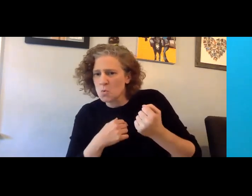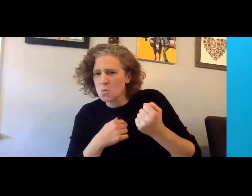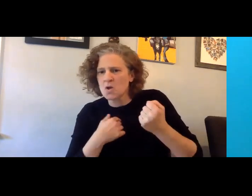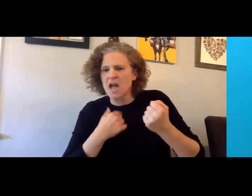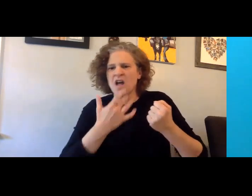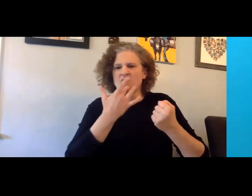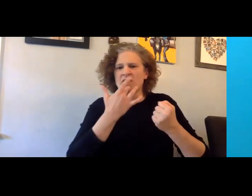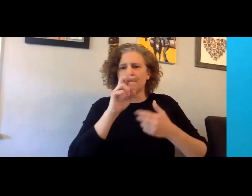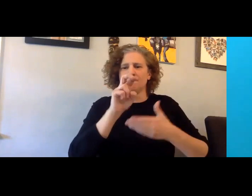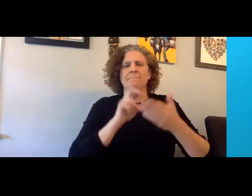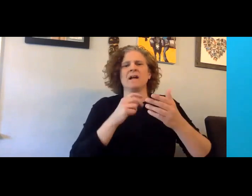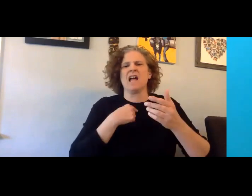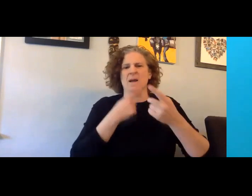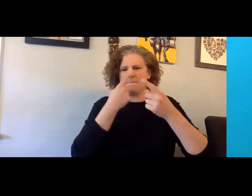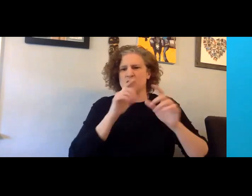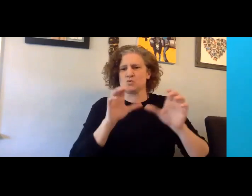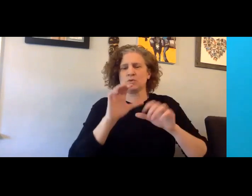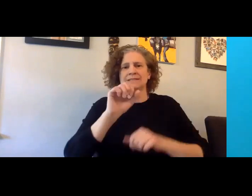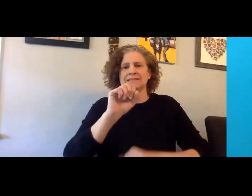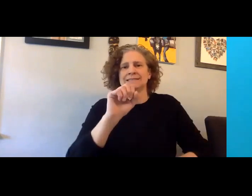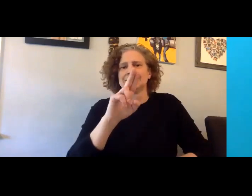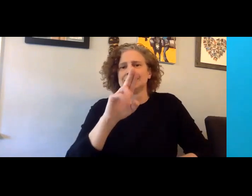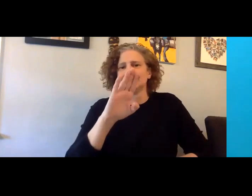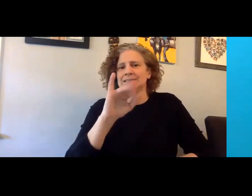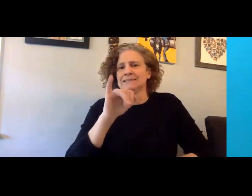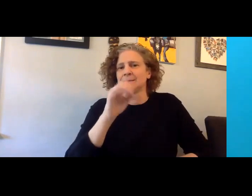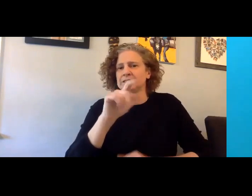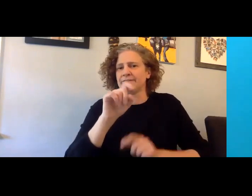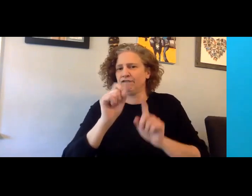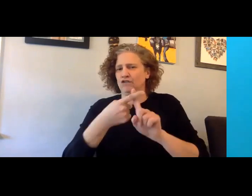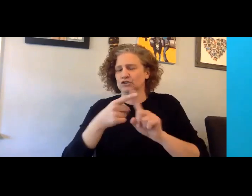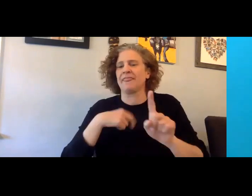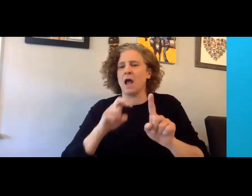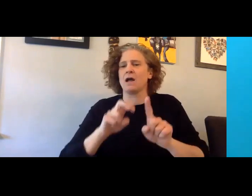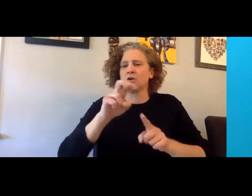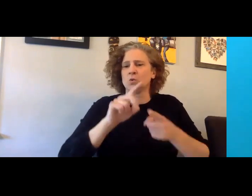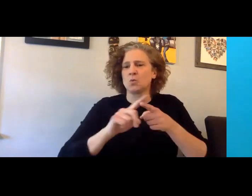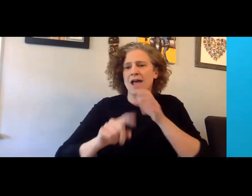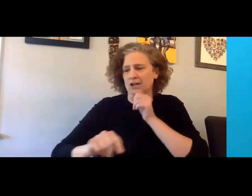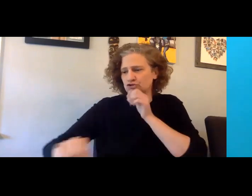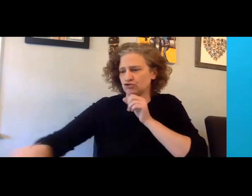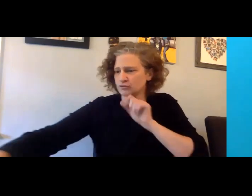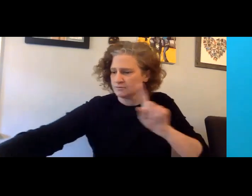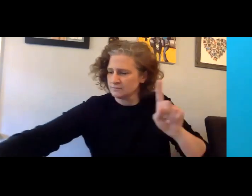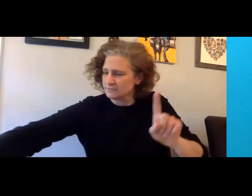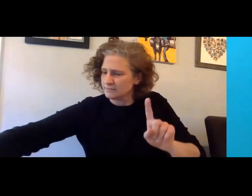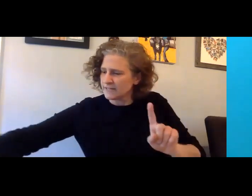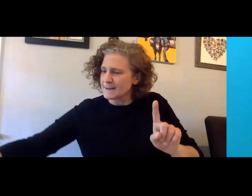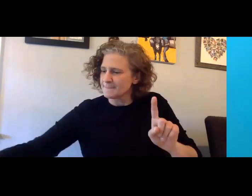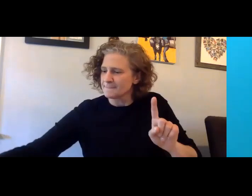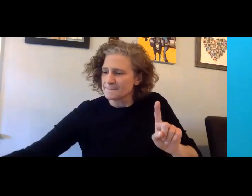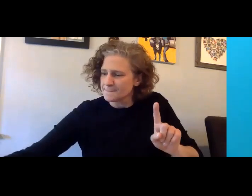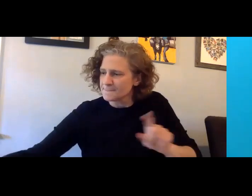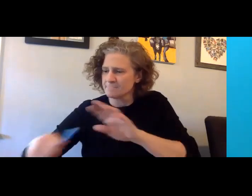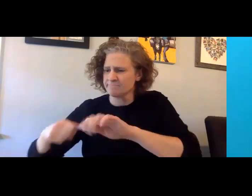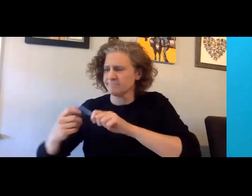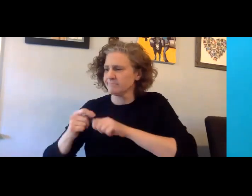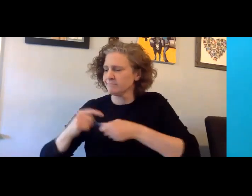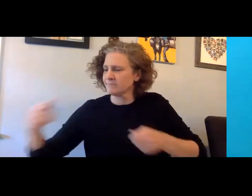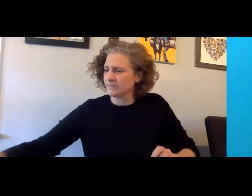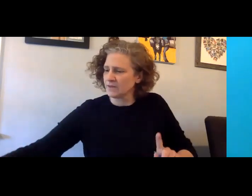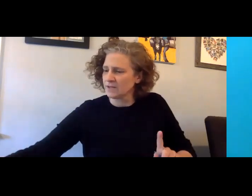Okay, and the next one, ages. Let's hold that and let me jump to, I wouldn't mind talking about school subjects first, and then I'll jump back to ages,